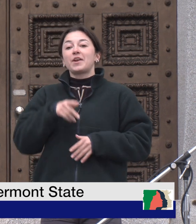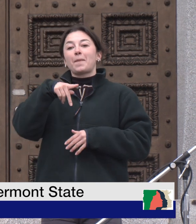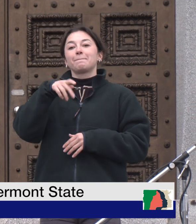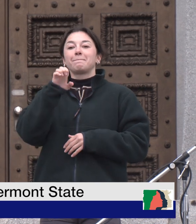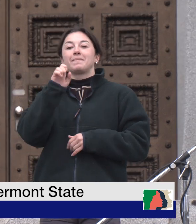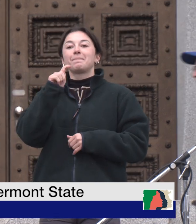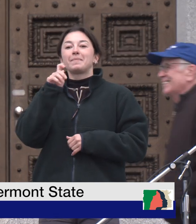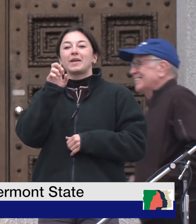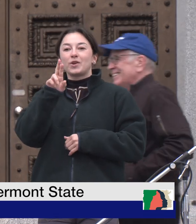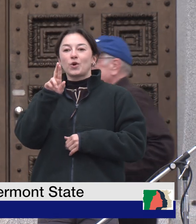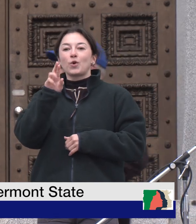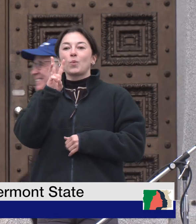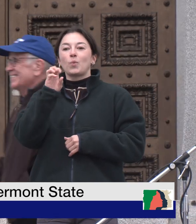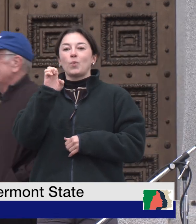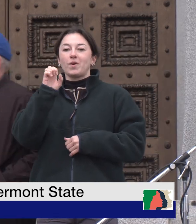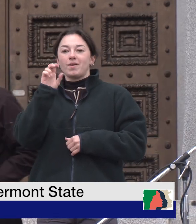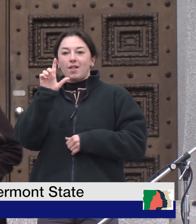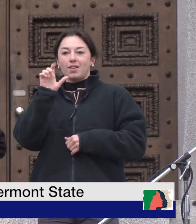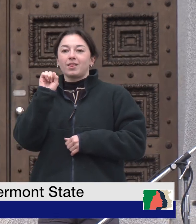Welch.